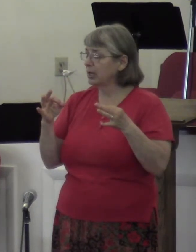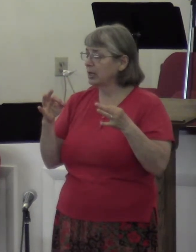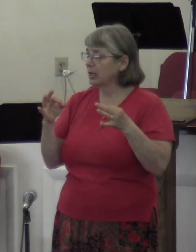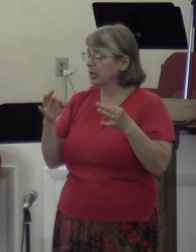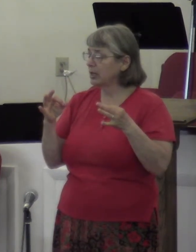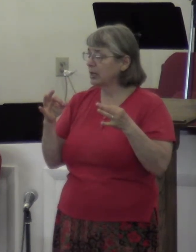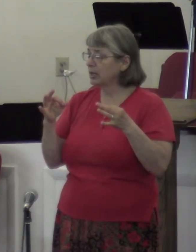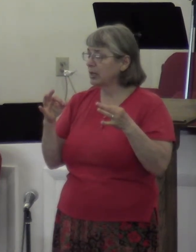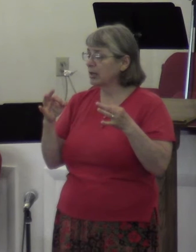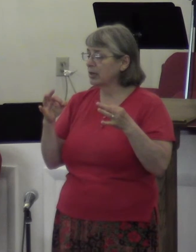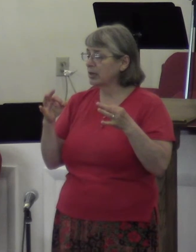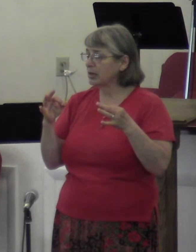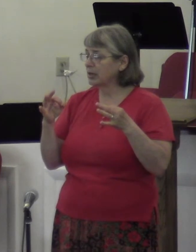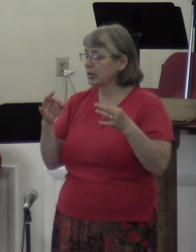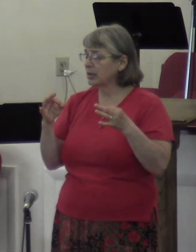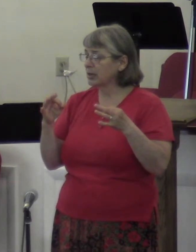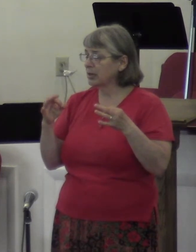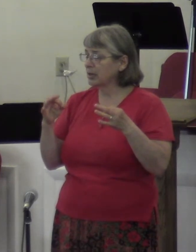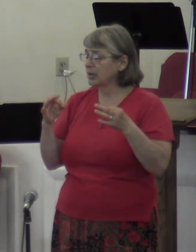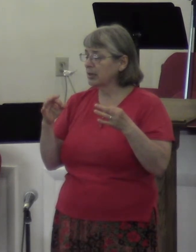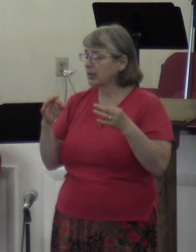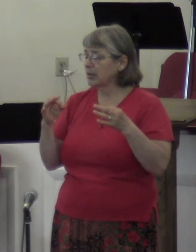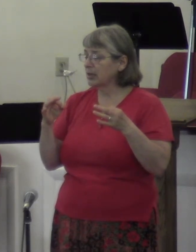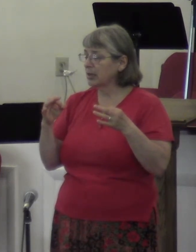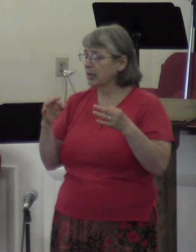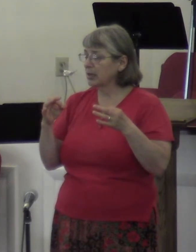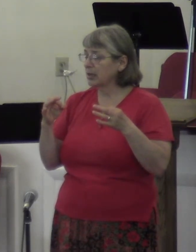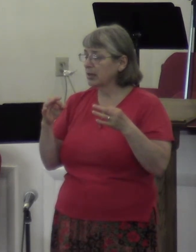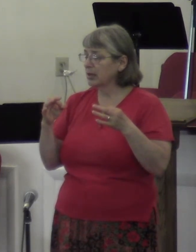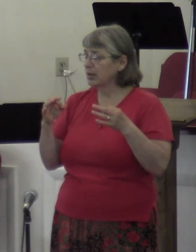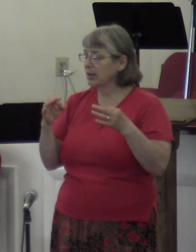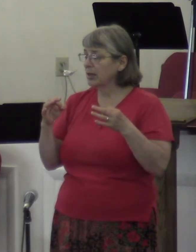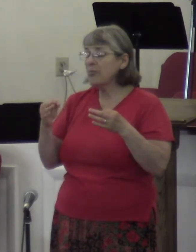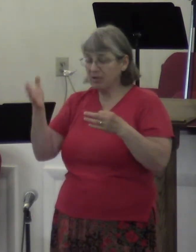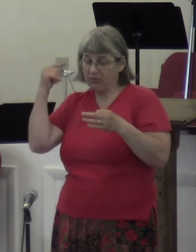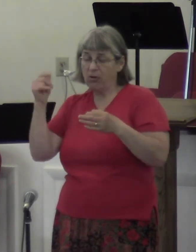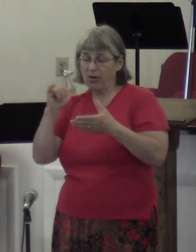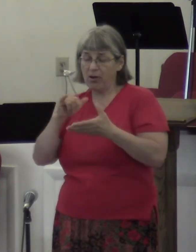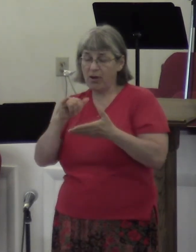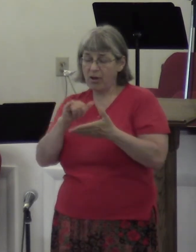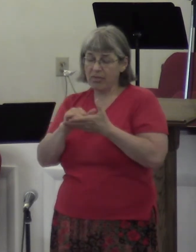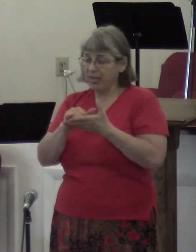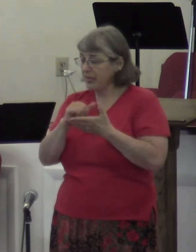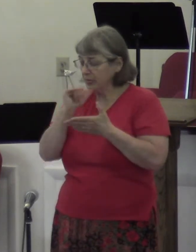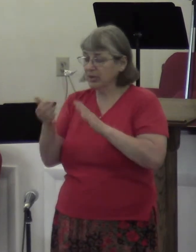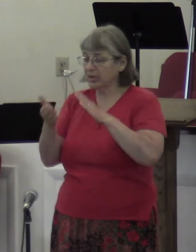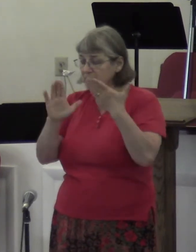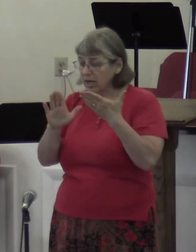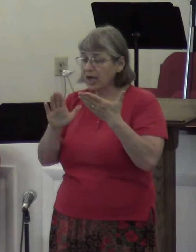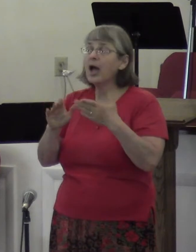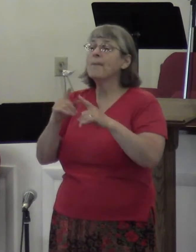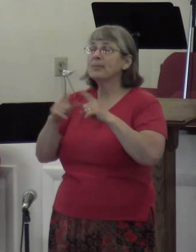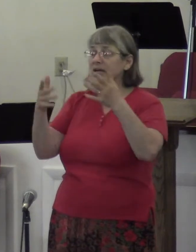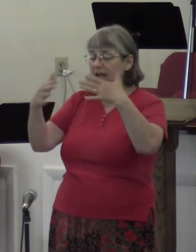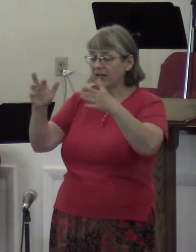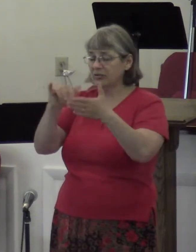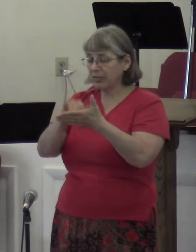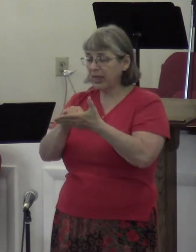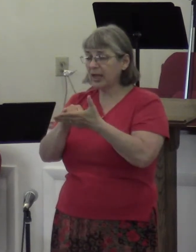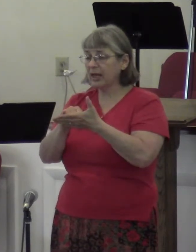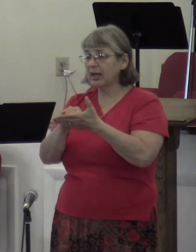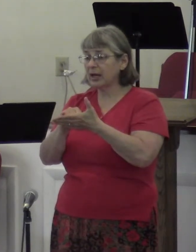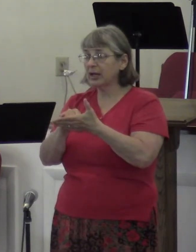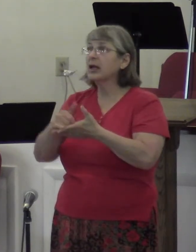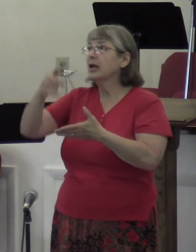far as we know, they were never going to die. They were eternal. We're not sure about all that. So after